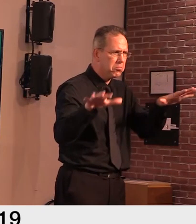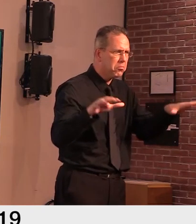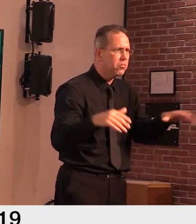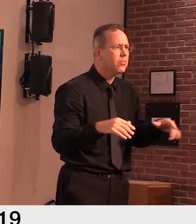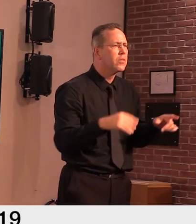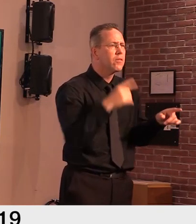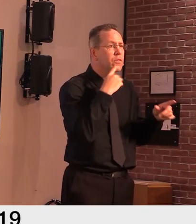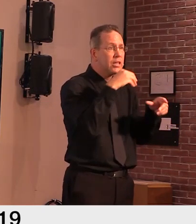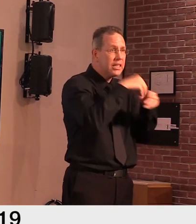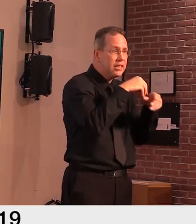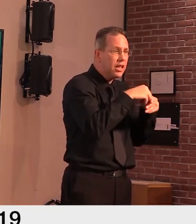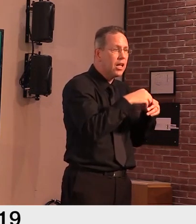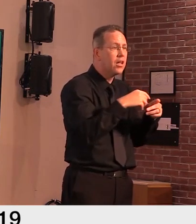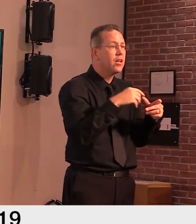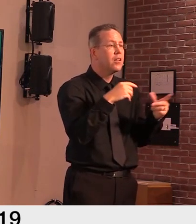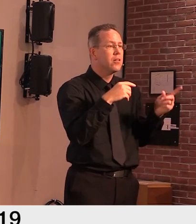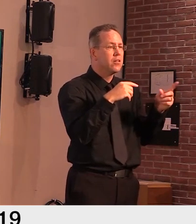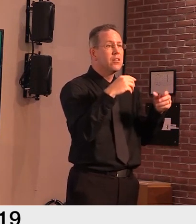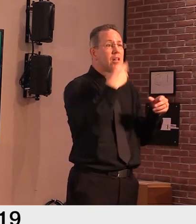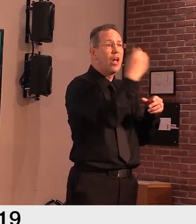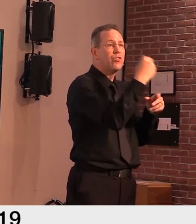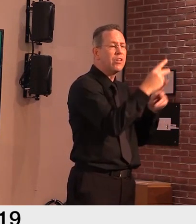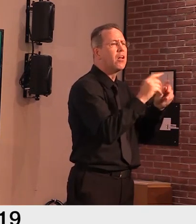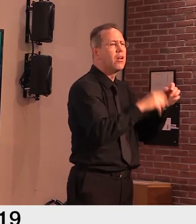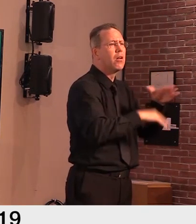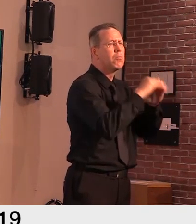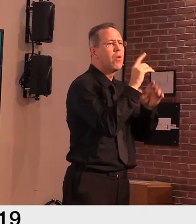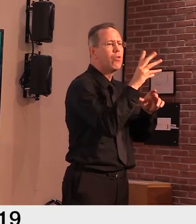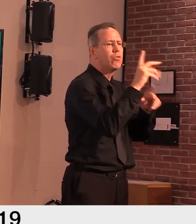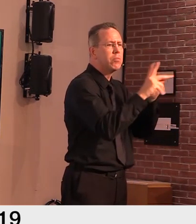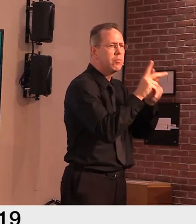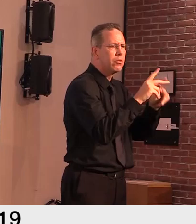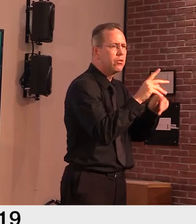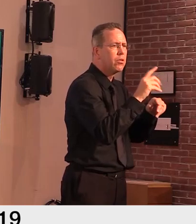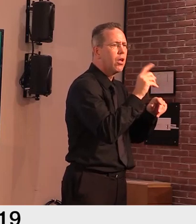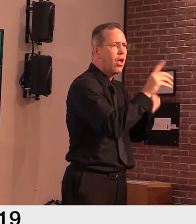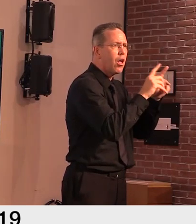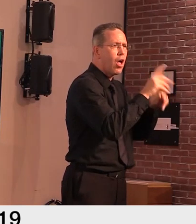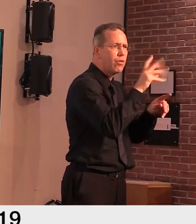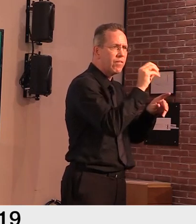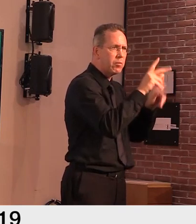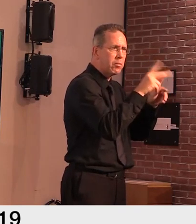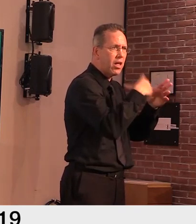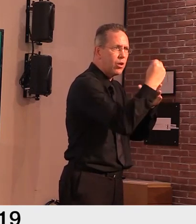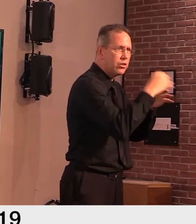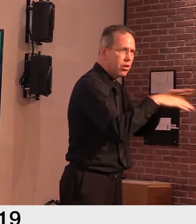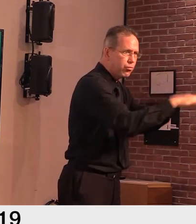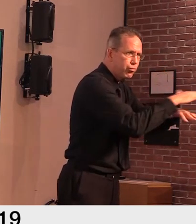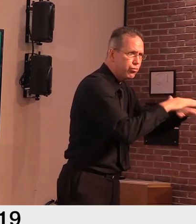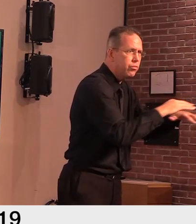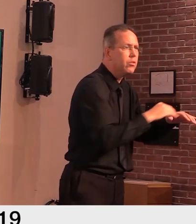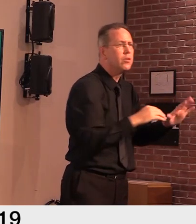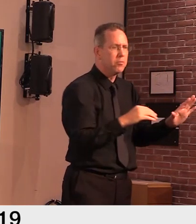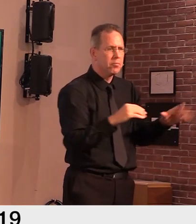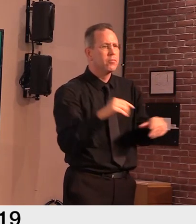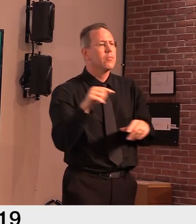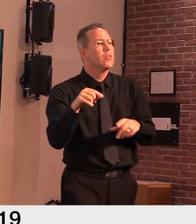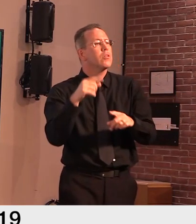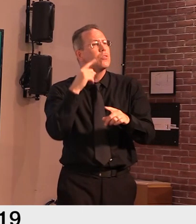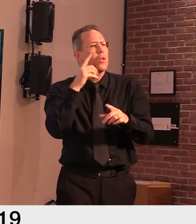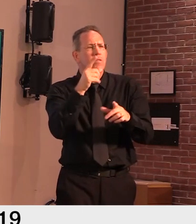150 people for outside operations. Let me be clear. This is the lesser of